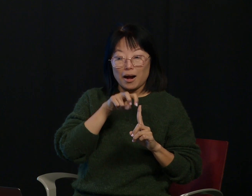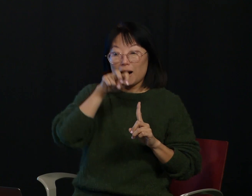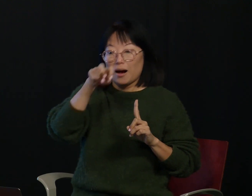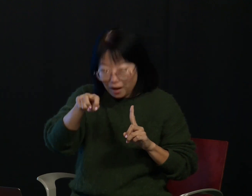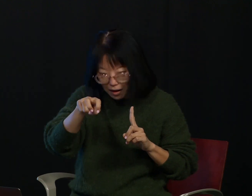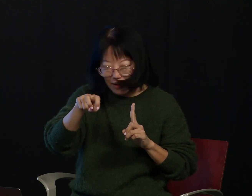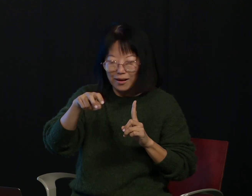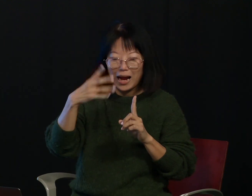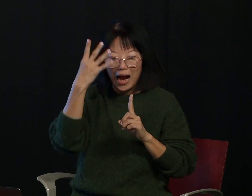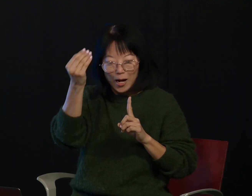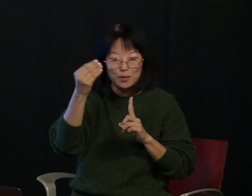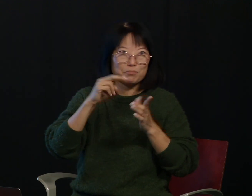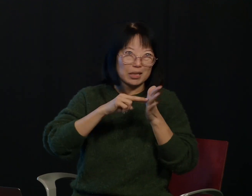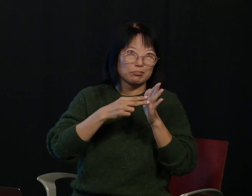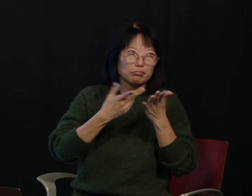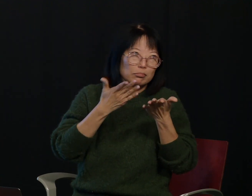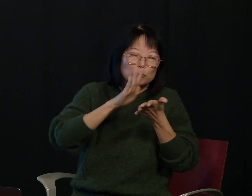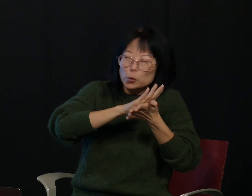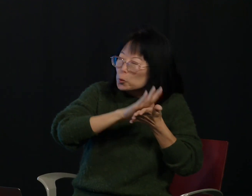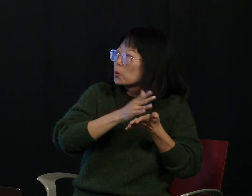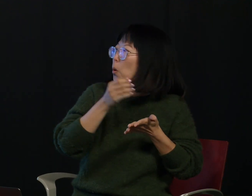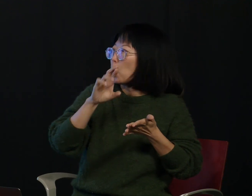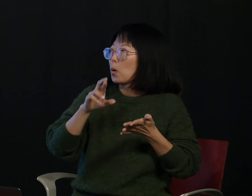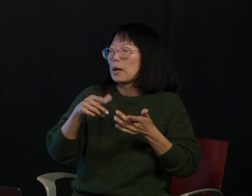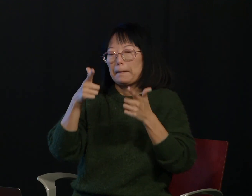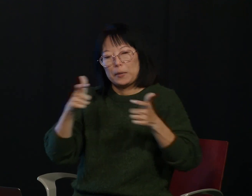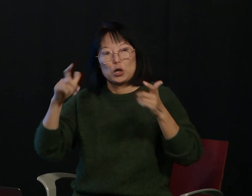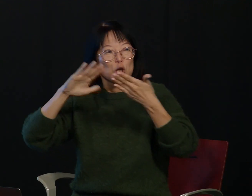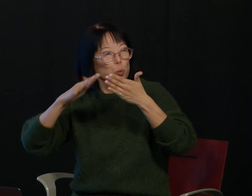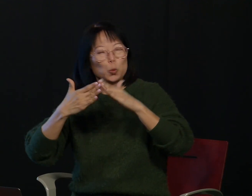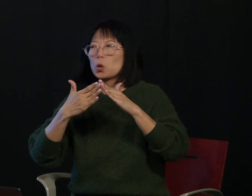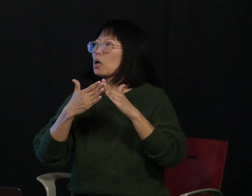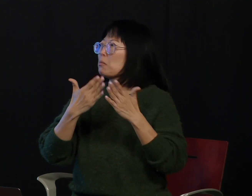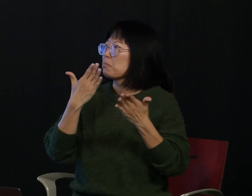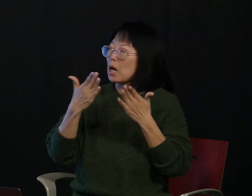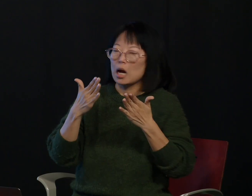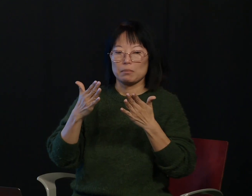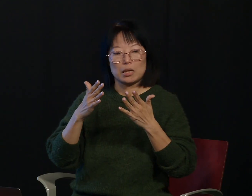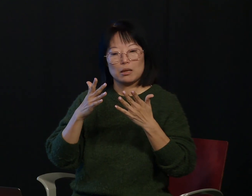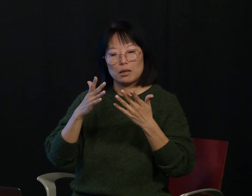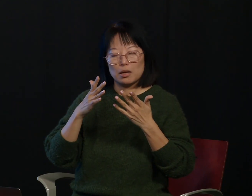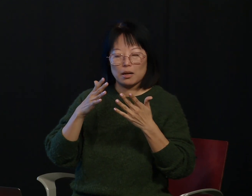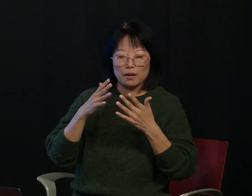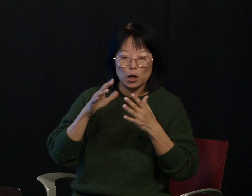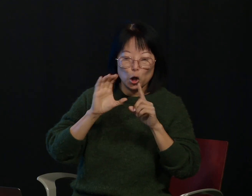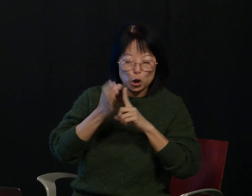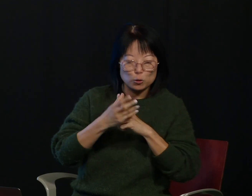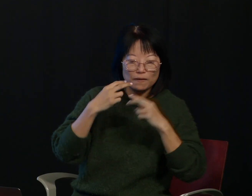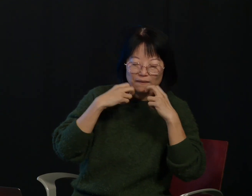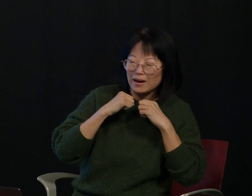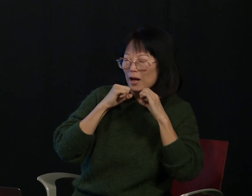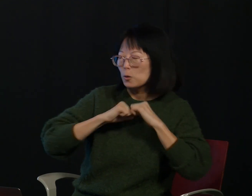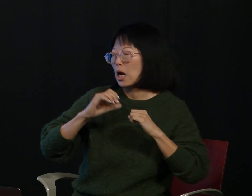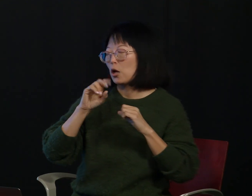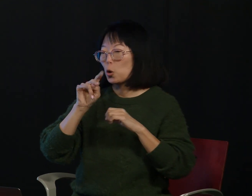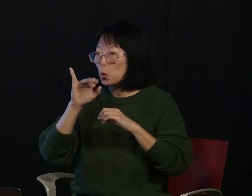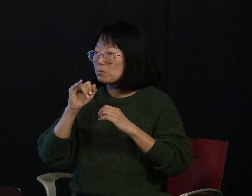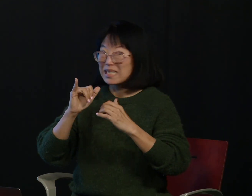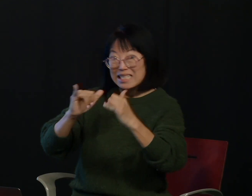Then we leave the home, maybe go to school or a bigger community. We interact with different people who